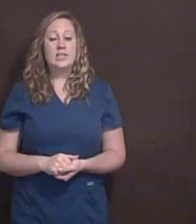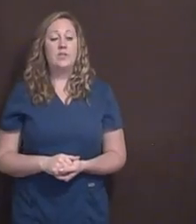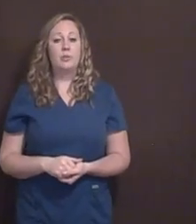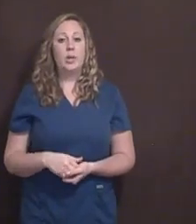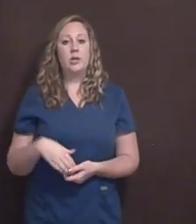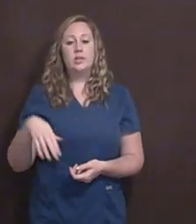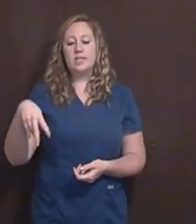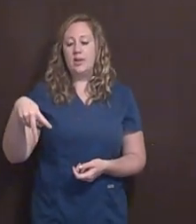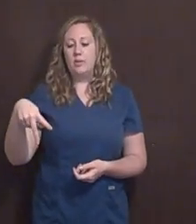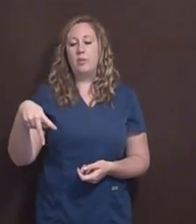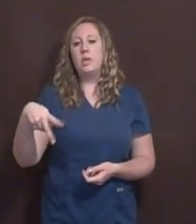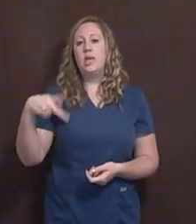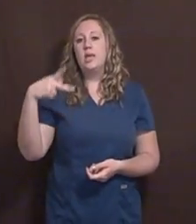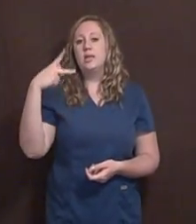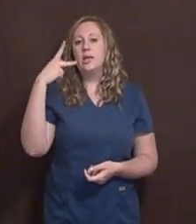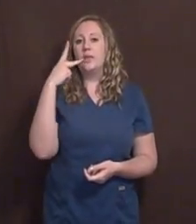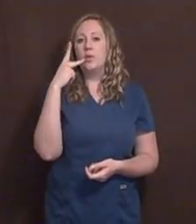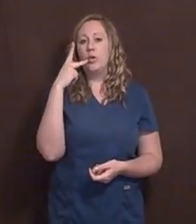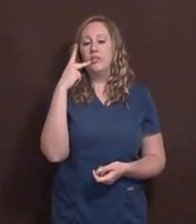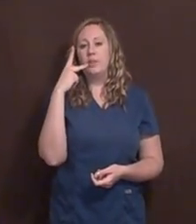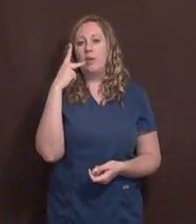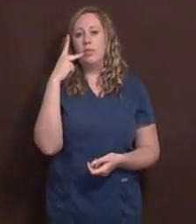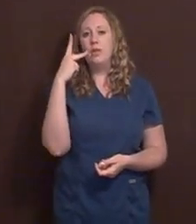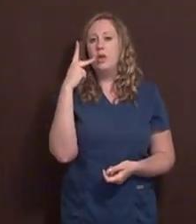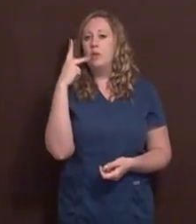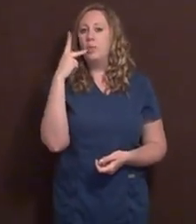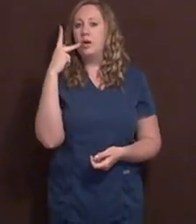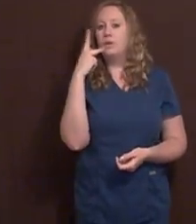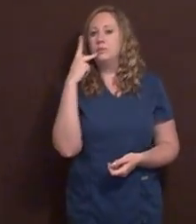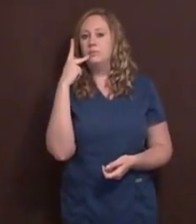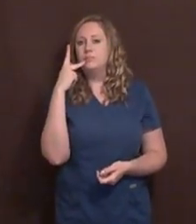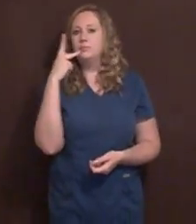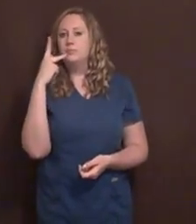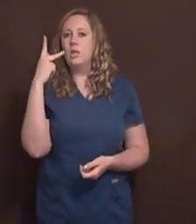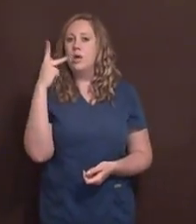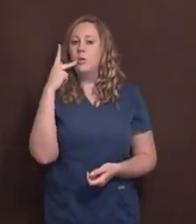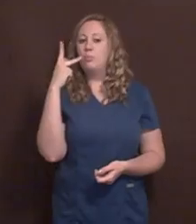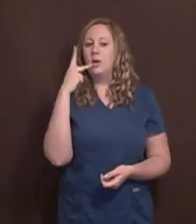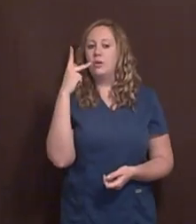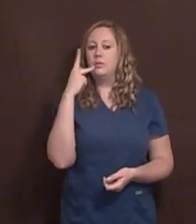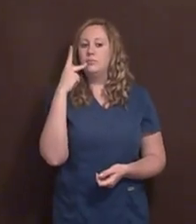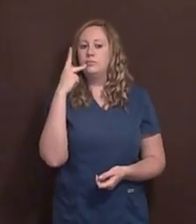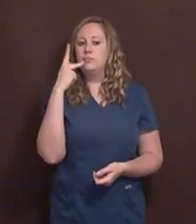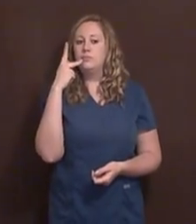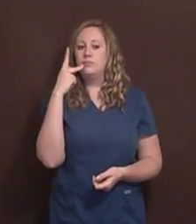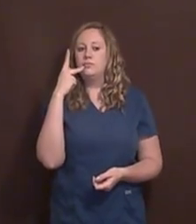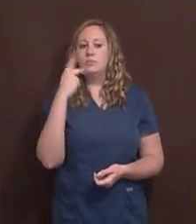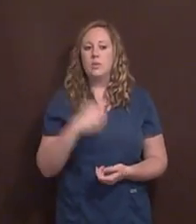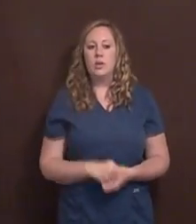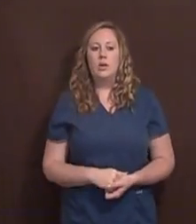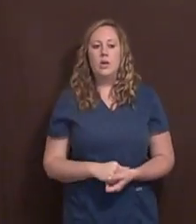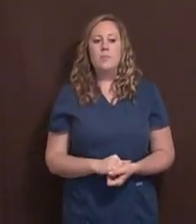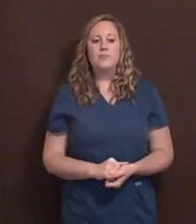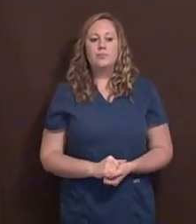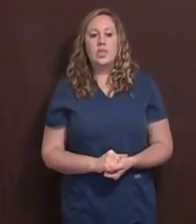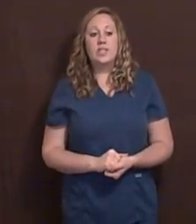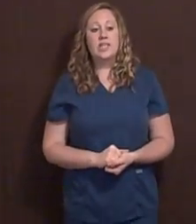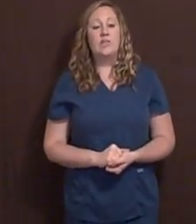Sign for pickle is made with a P at the corner of your mouth. Pickle. Pickle. The sign